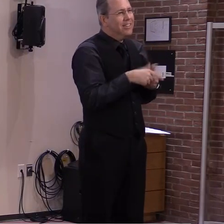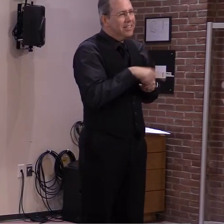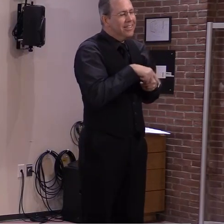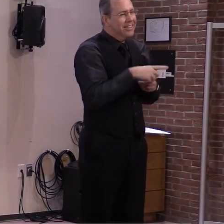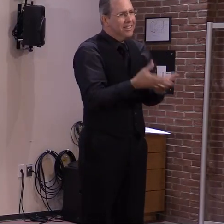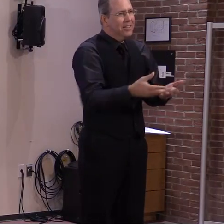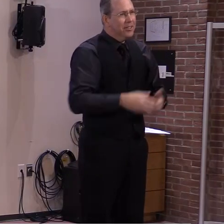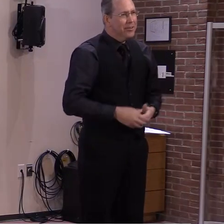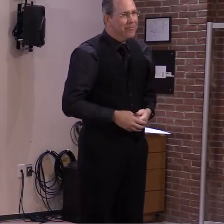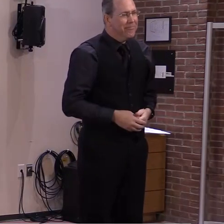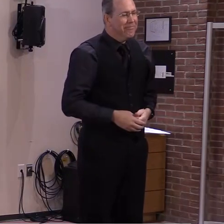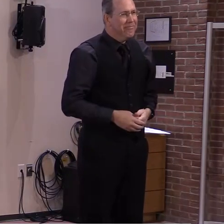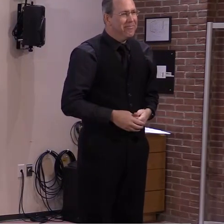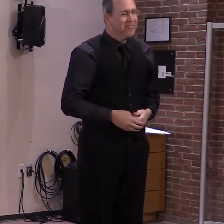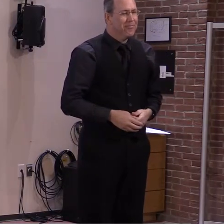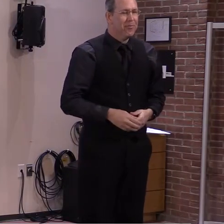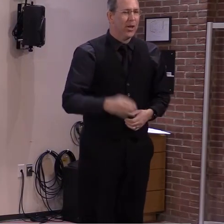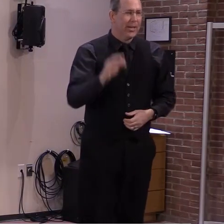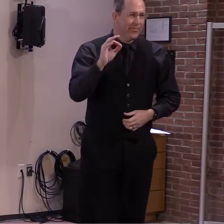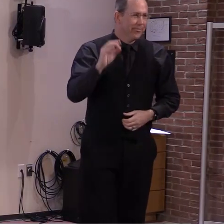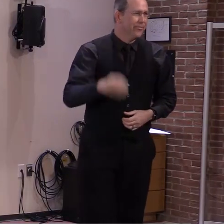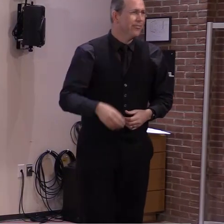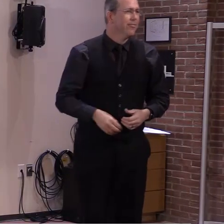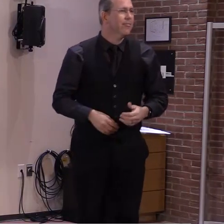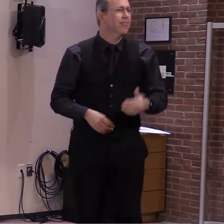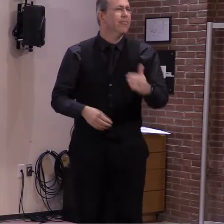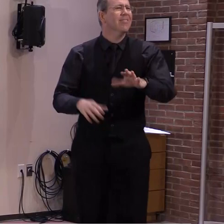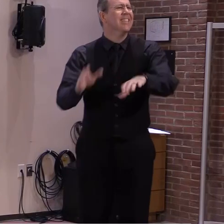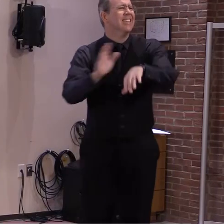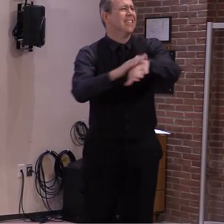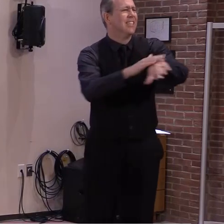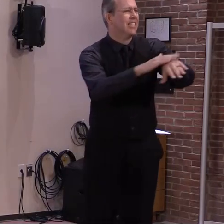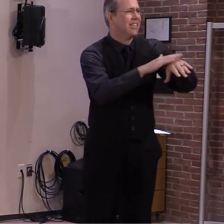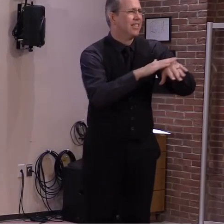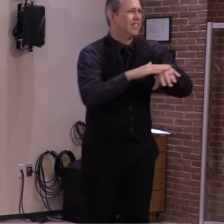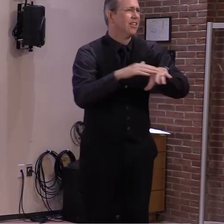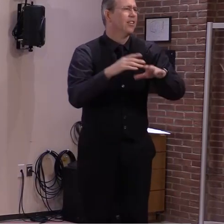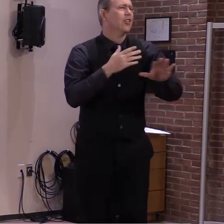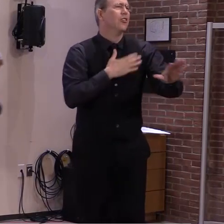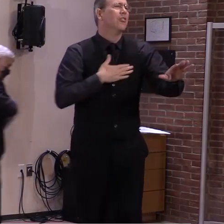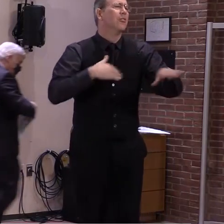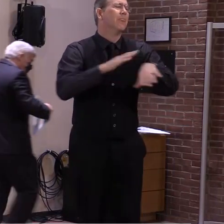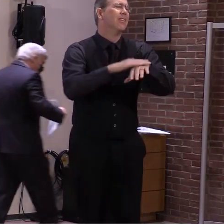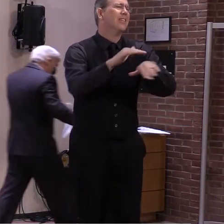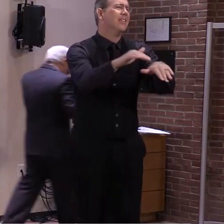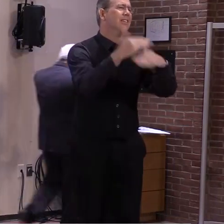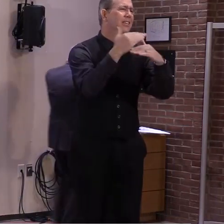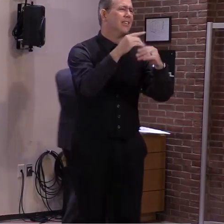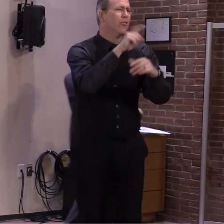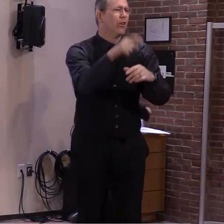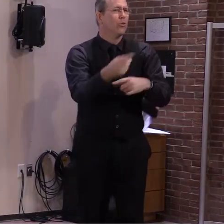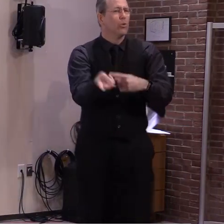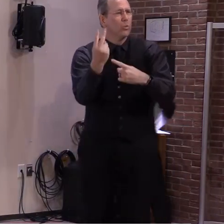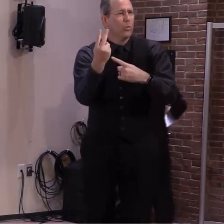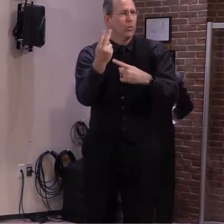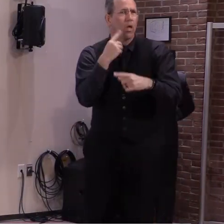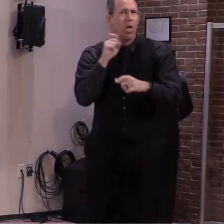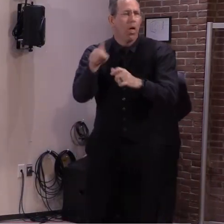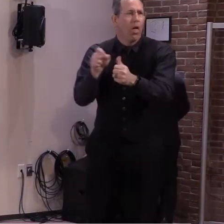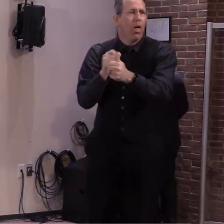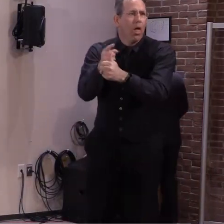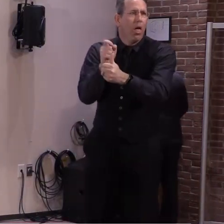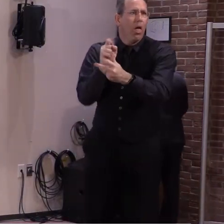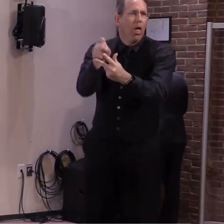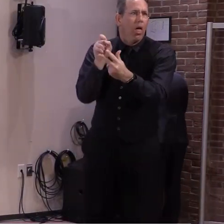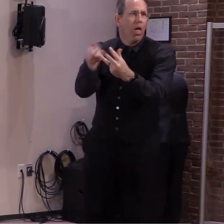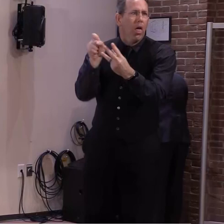All right, just a reminder to everyone, hoping that everyone in the queue can stick to two or three questions so the folks at the end don't get